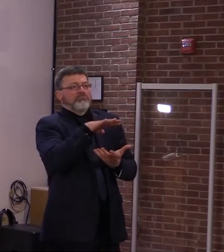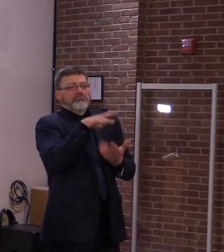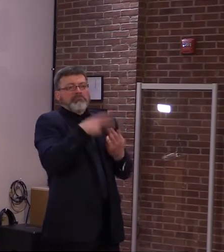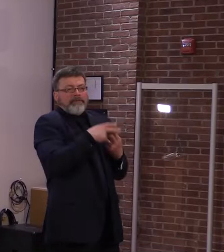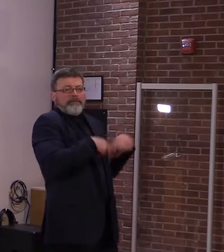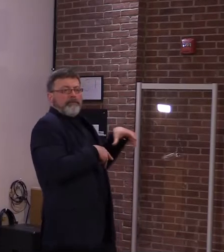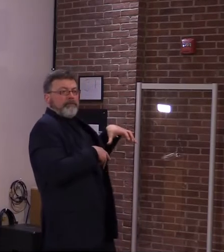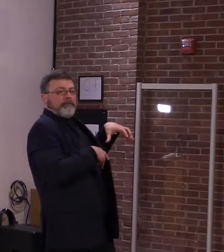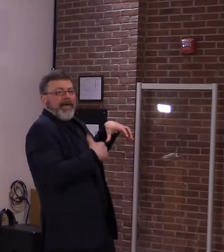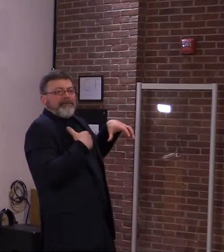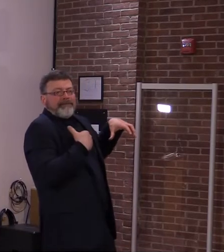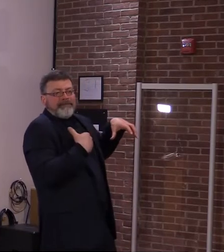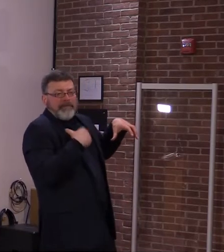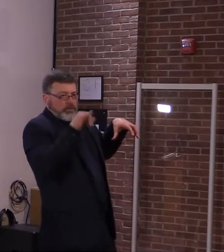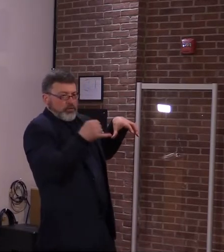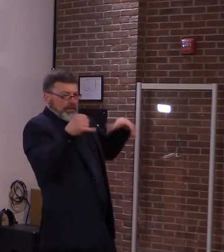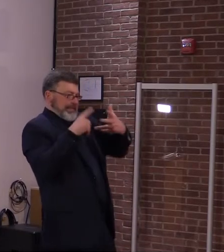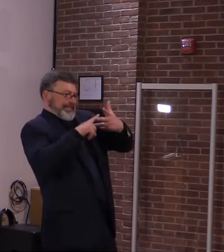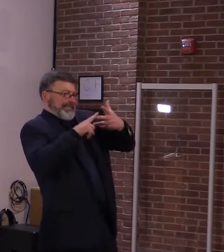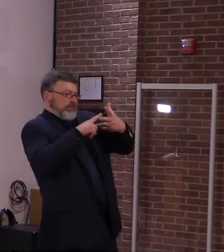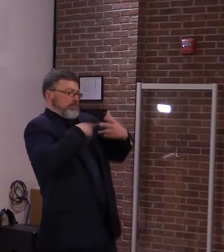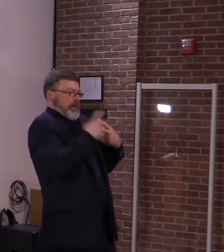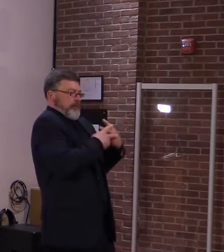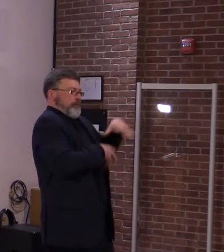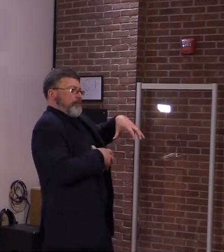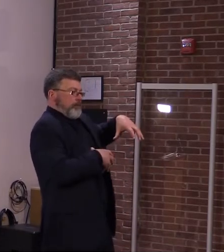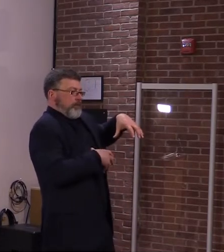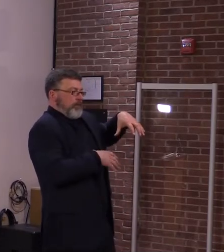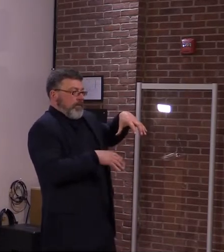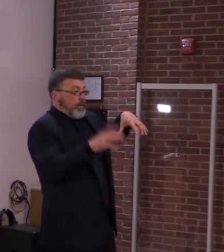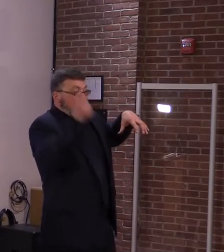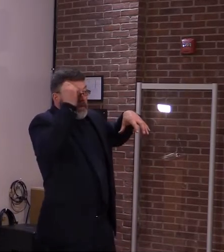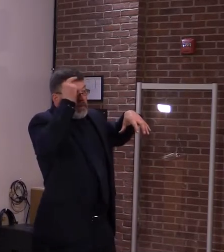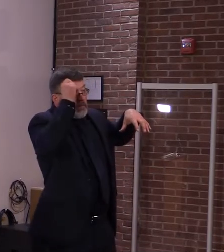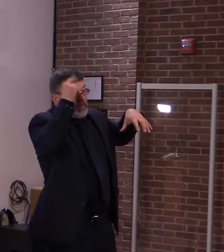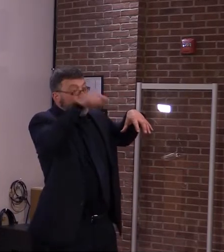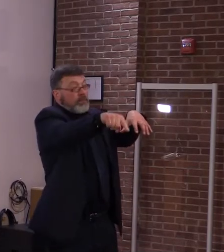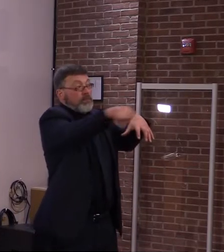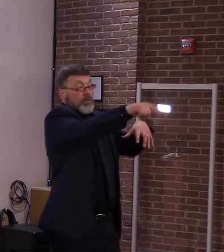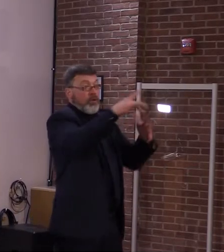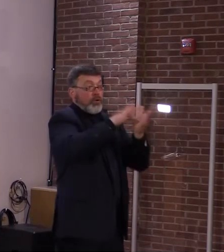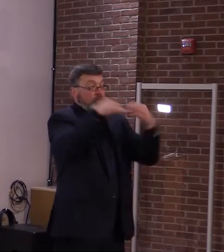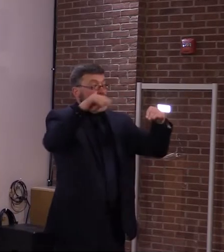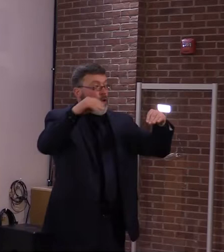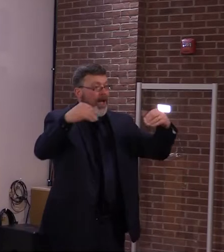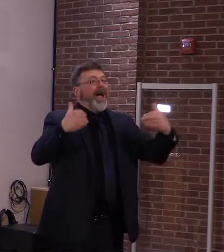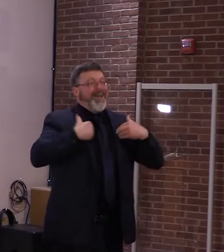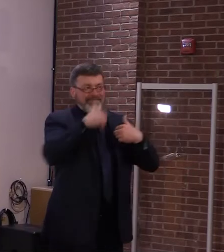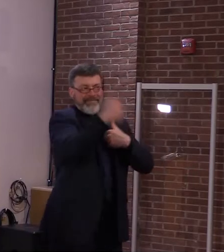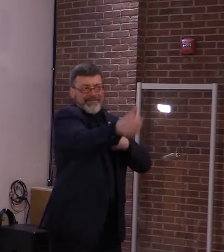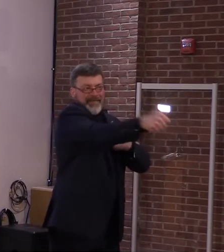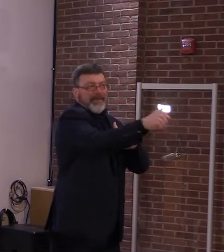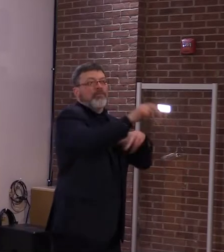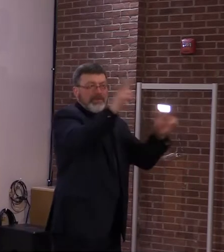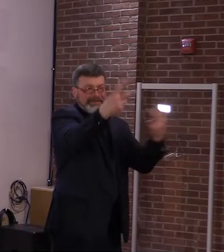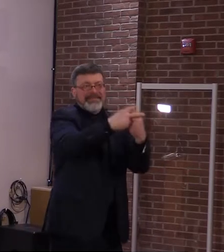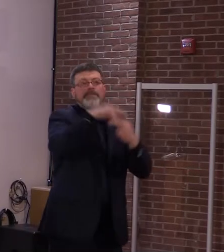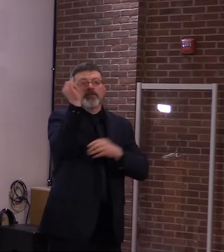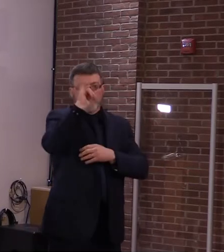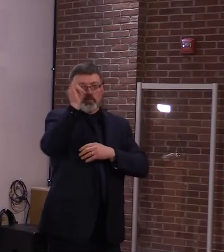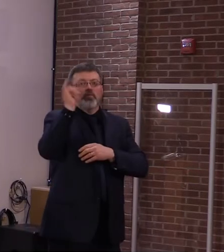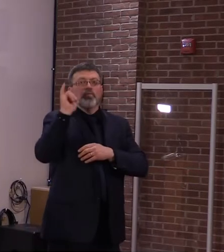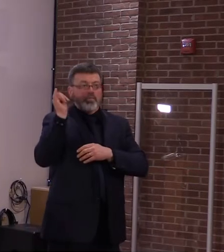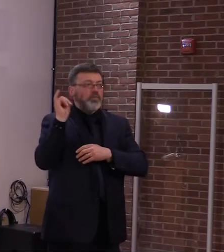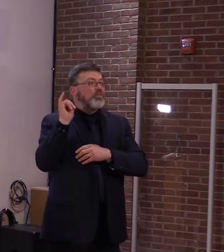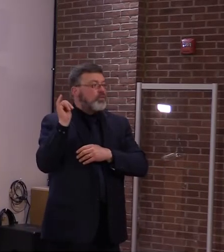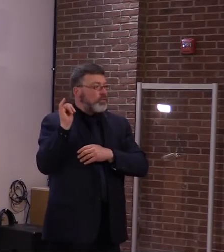But the pharmacies, which aren't in our control, have an inventory as well. So we can get started this week, but a